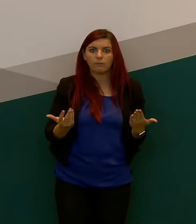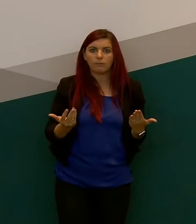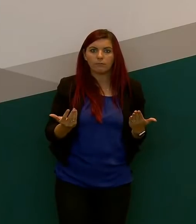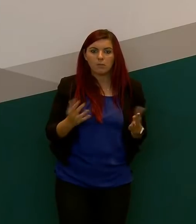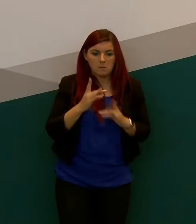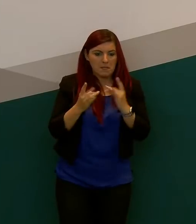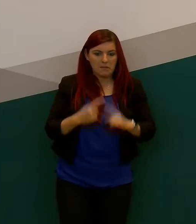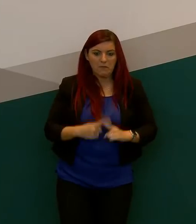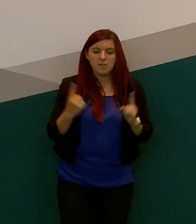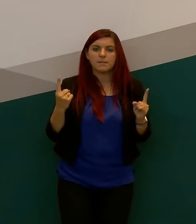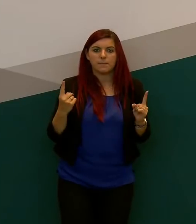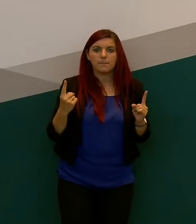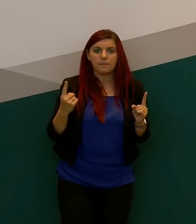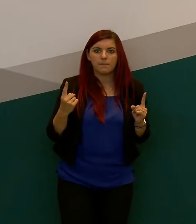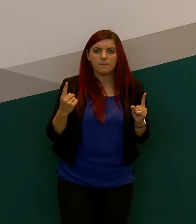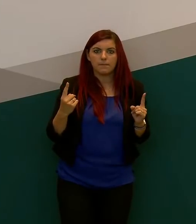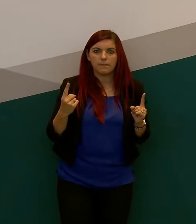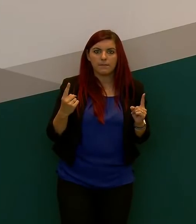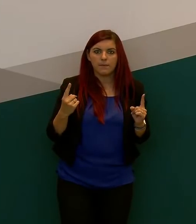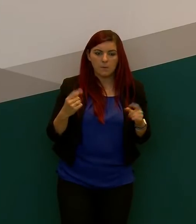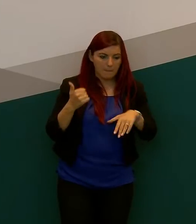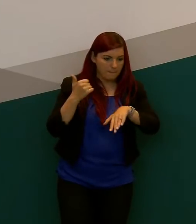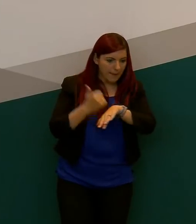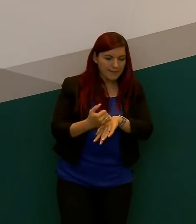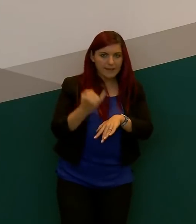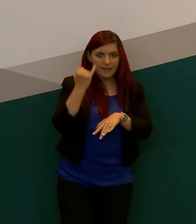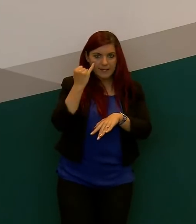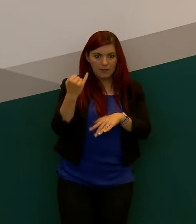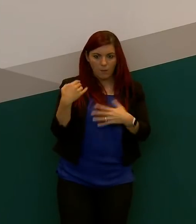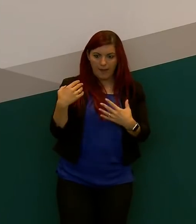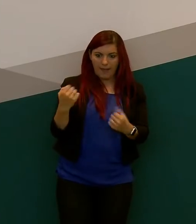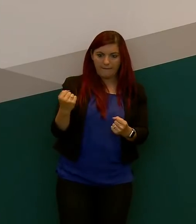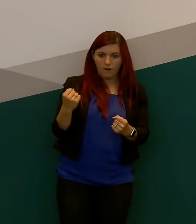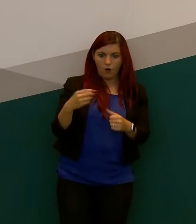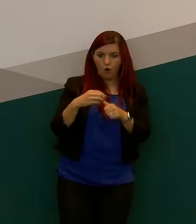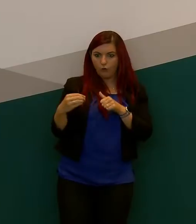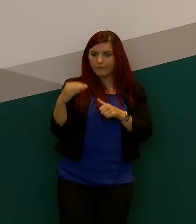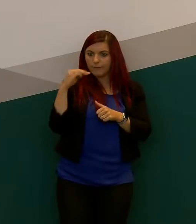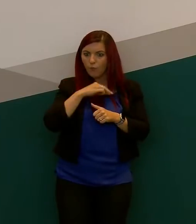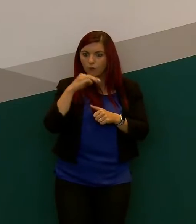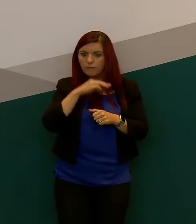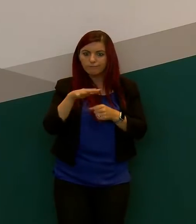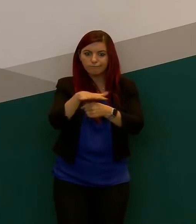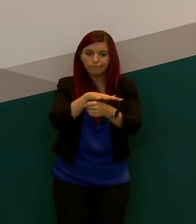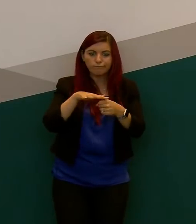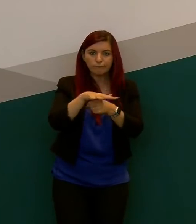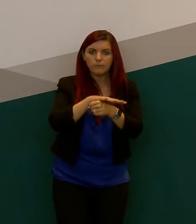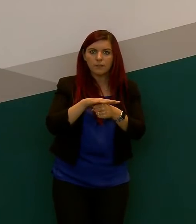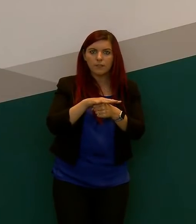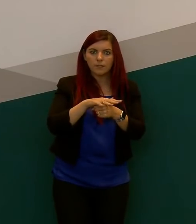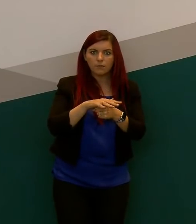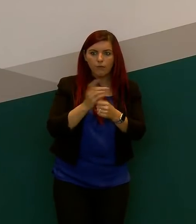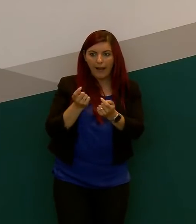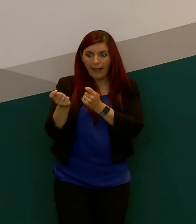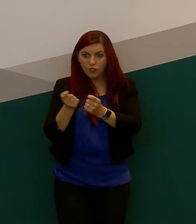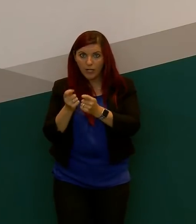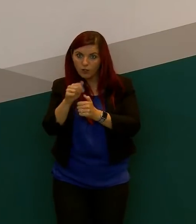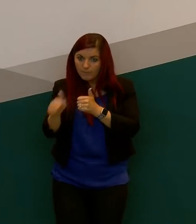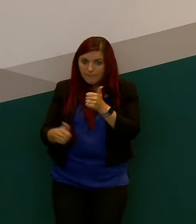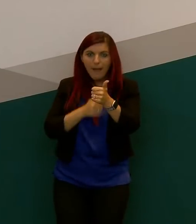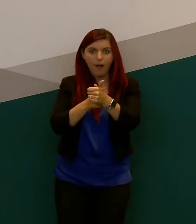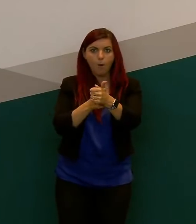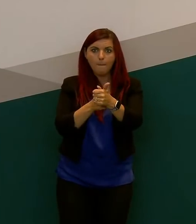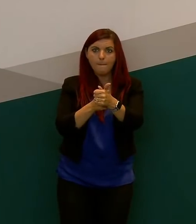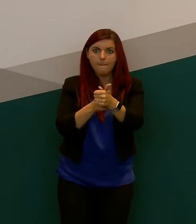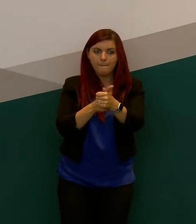the health and safety authority, we have the food safety authority, we have other important regulators in this whole area, are complementary and supportive